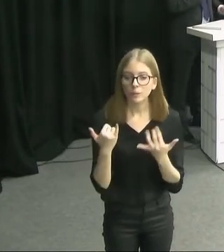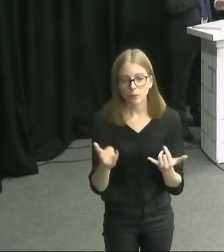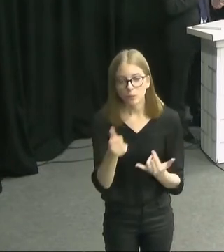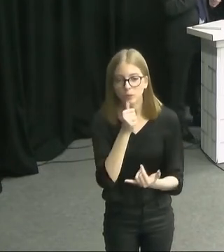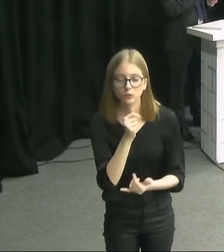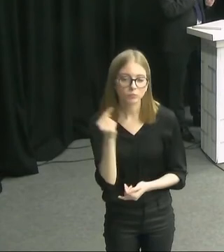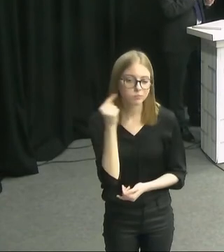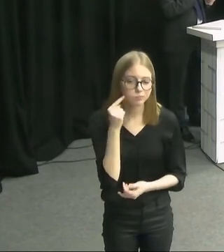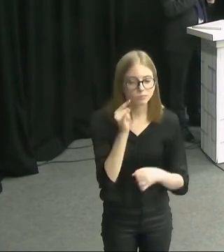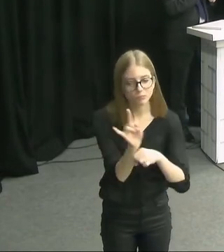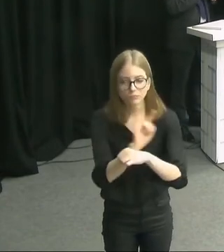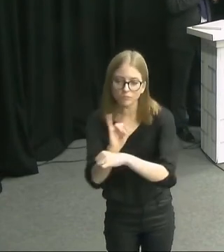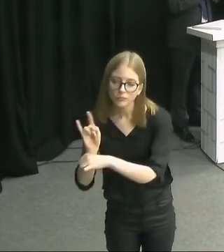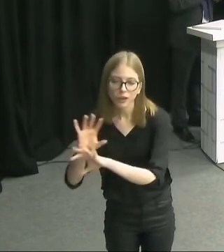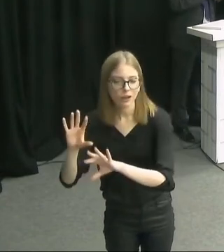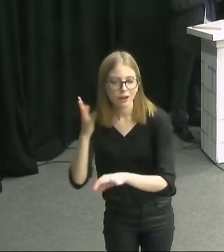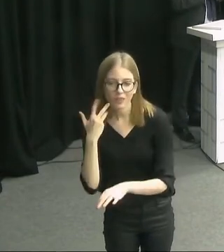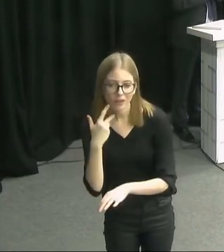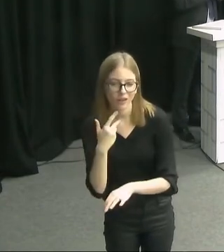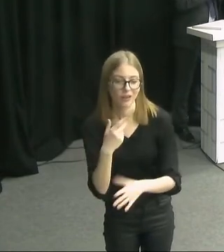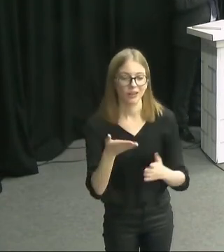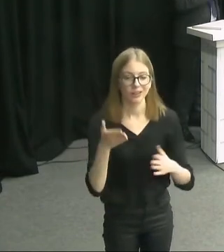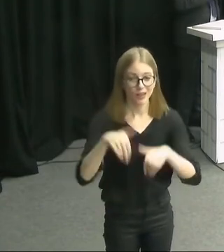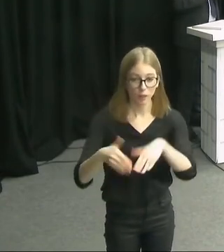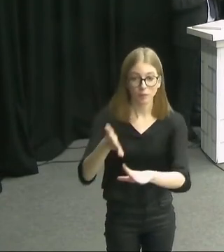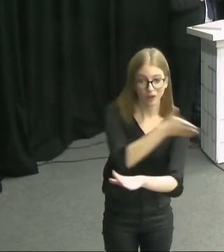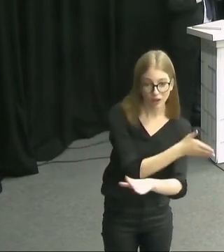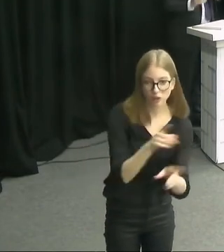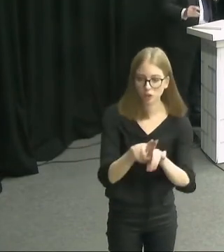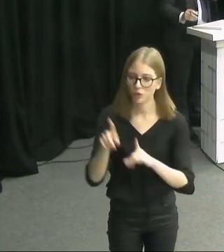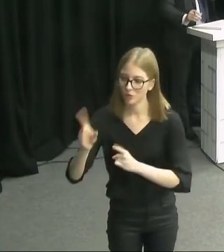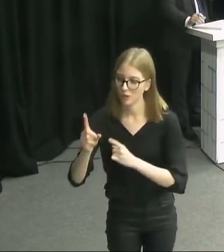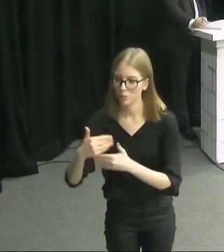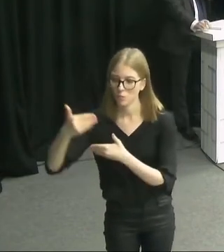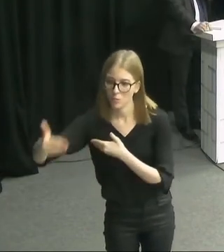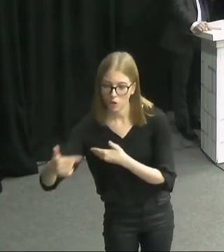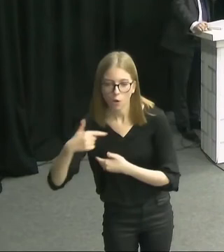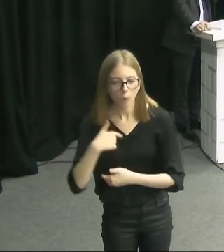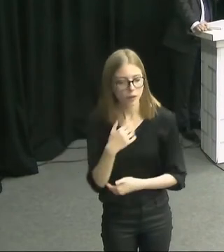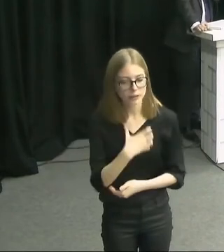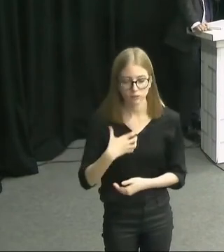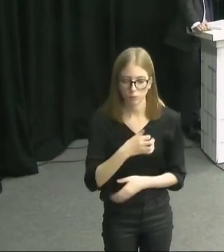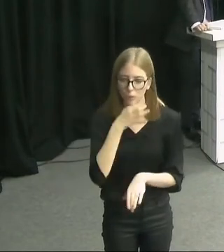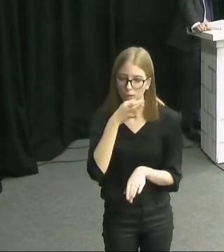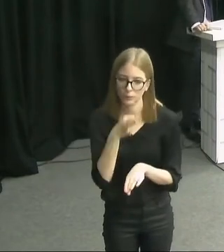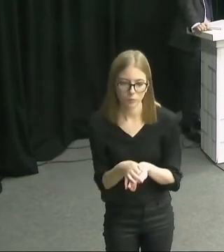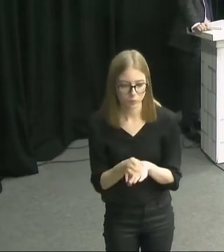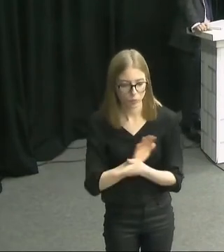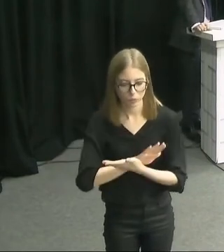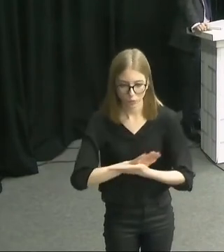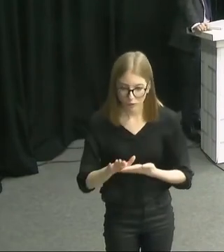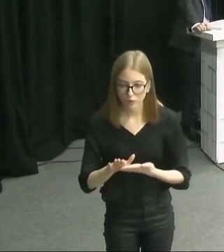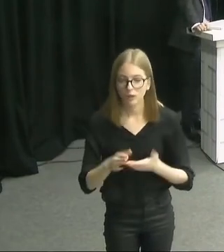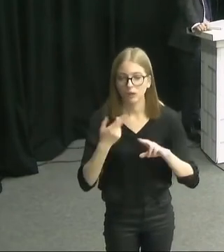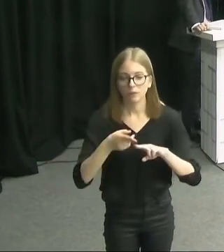So of course, when the technical project is prepared, there is time. It takes time to construct the actual building.